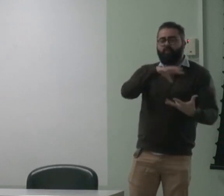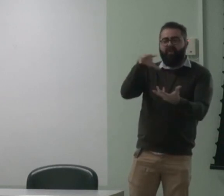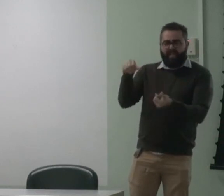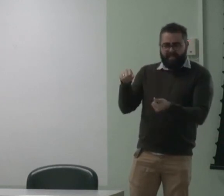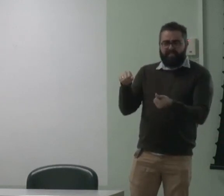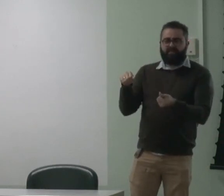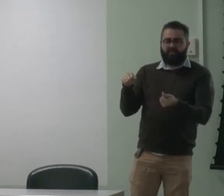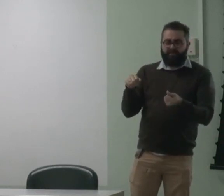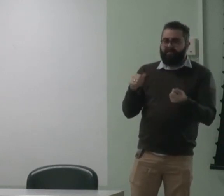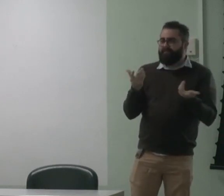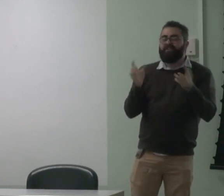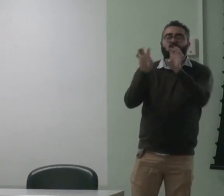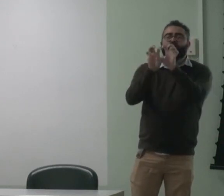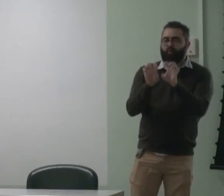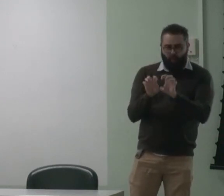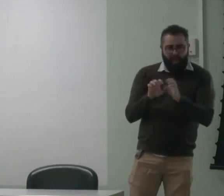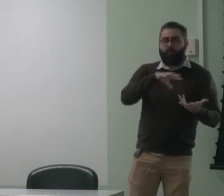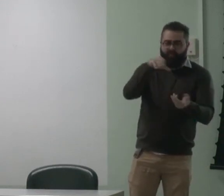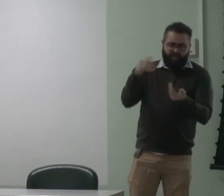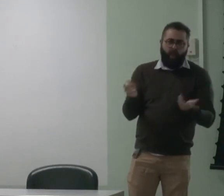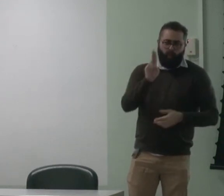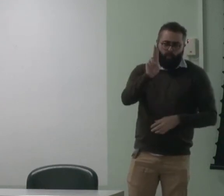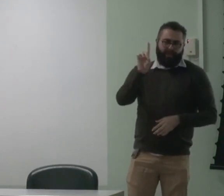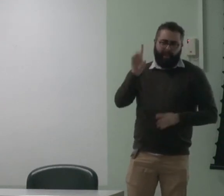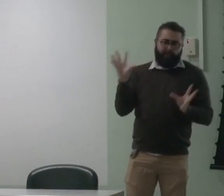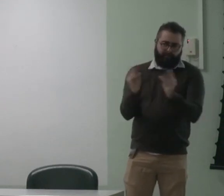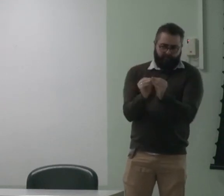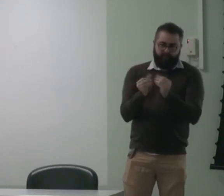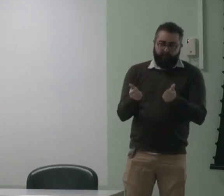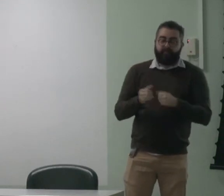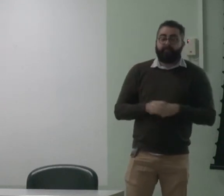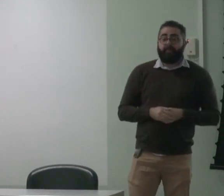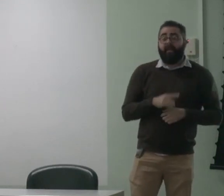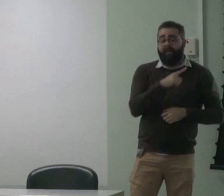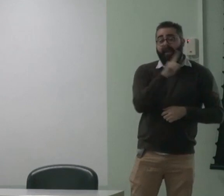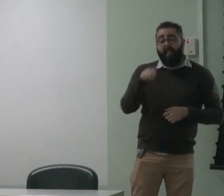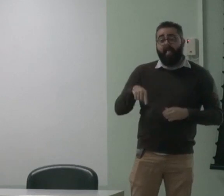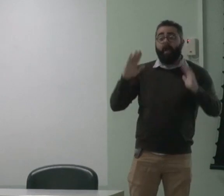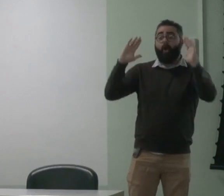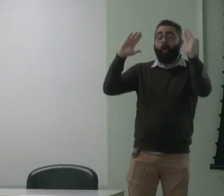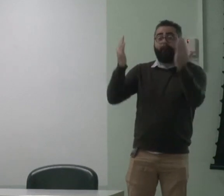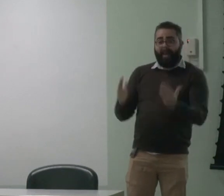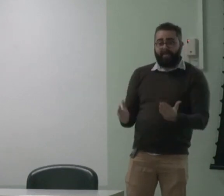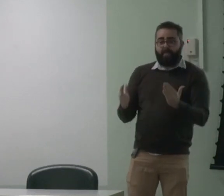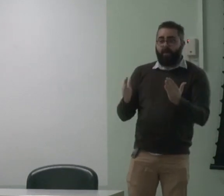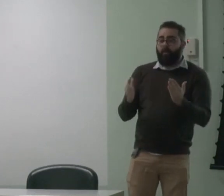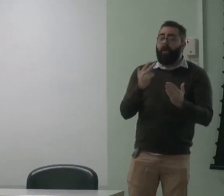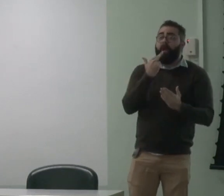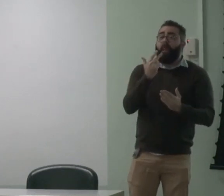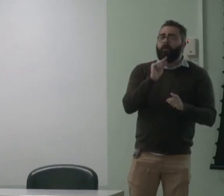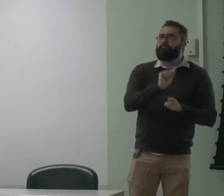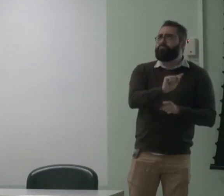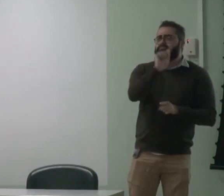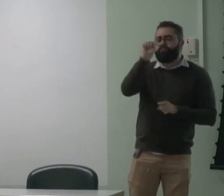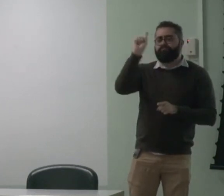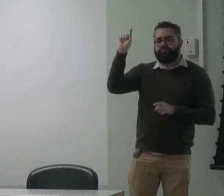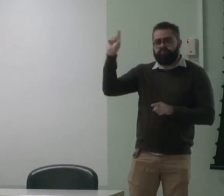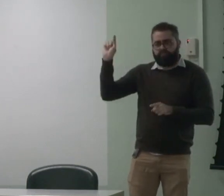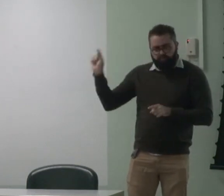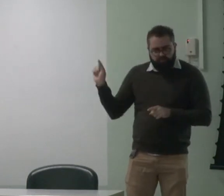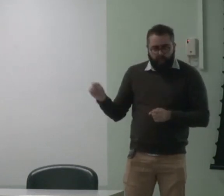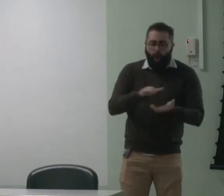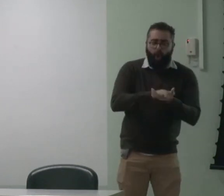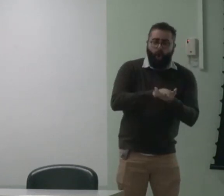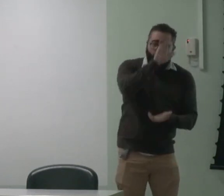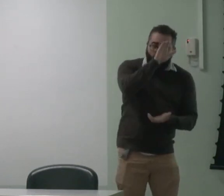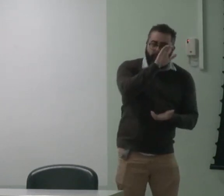dependencies, or UD, is a project developing cross-linguistically consistent tree-bank annotation for many